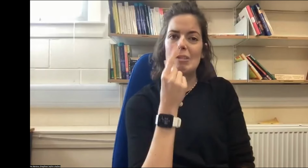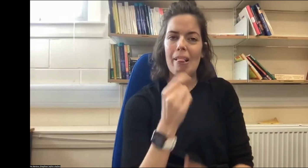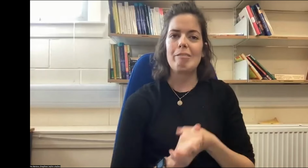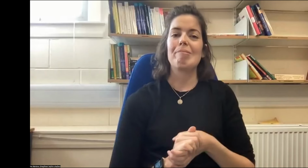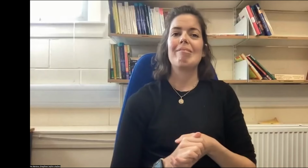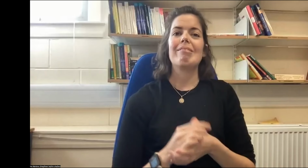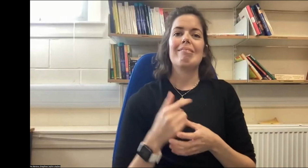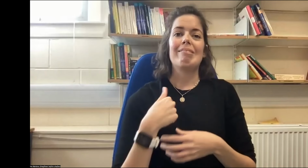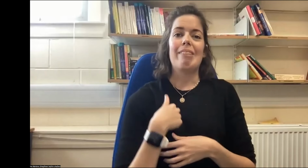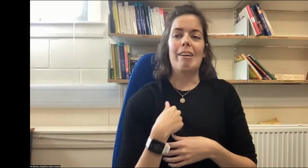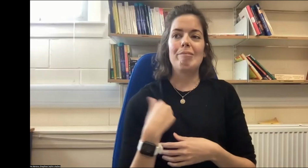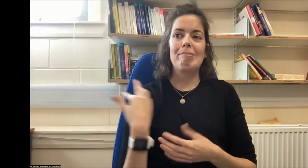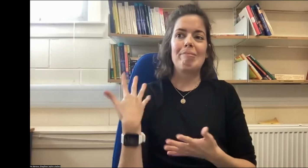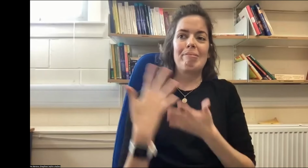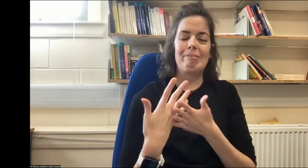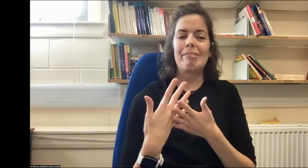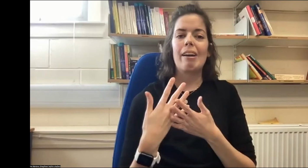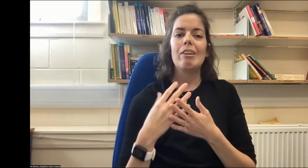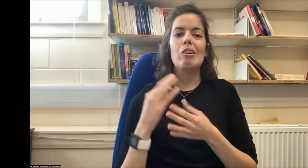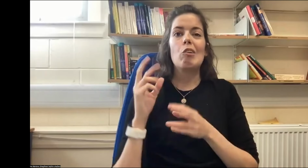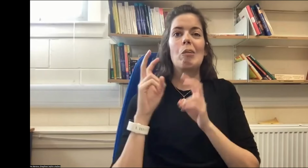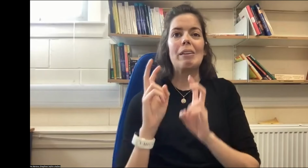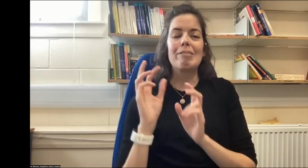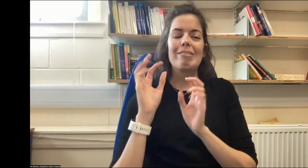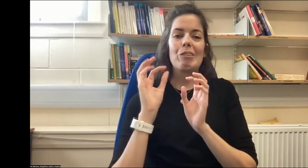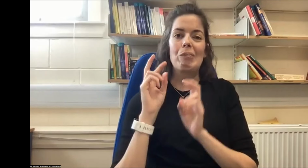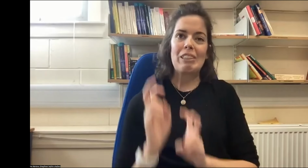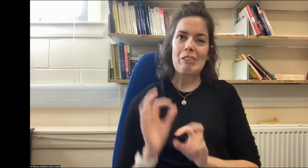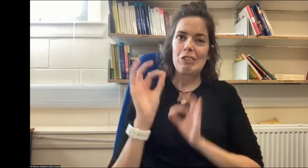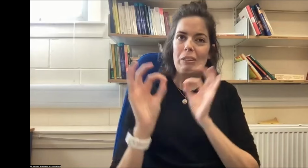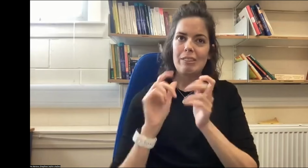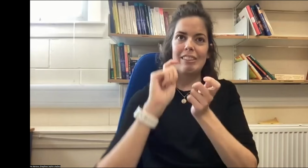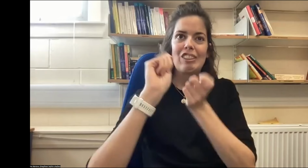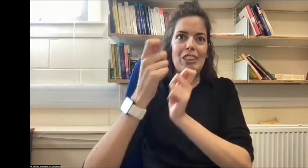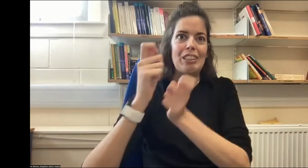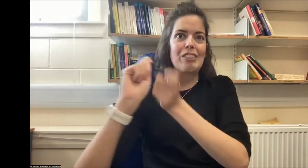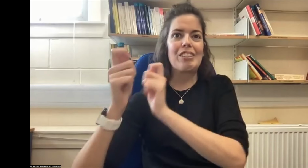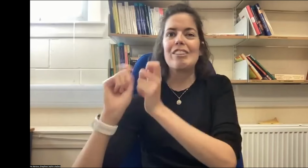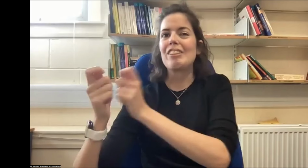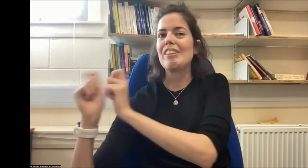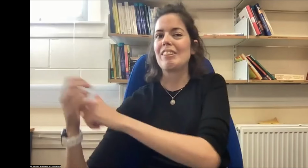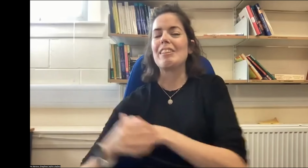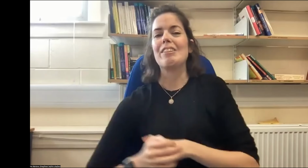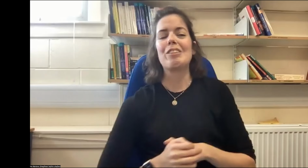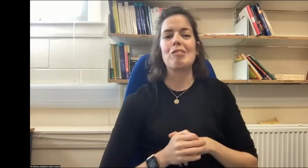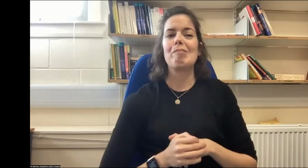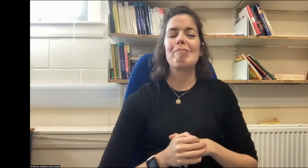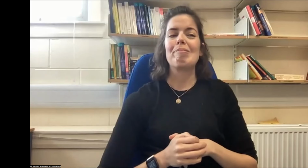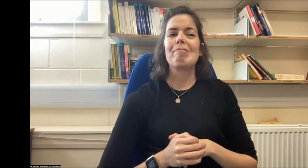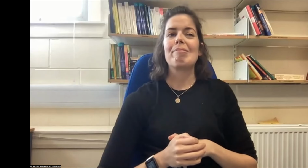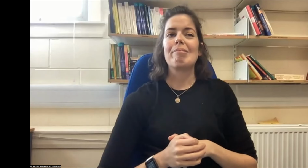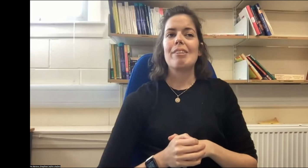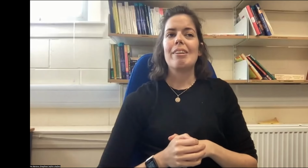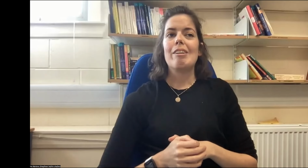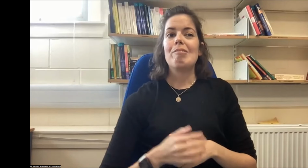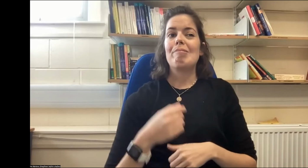many, many questions, many potential questions. And up till now, every time I read an article, my